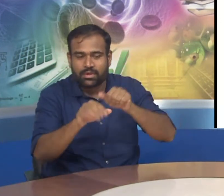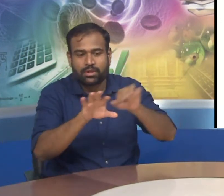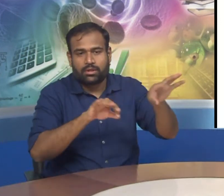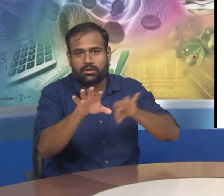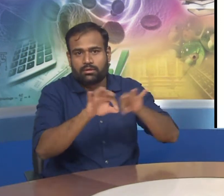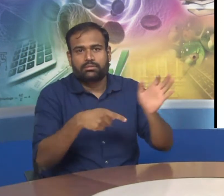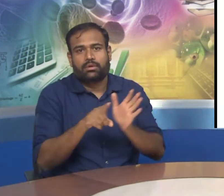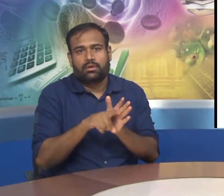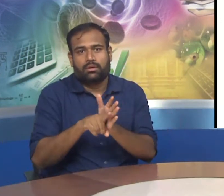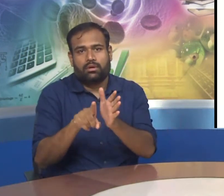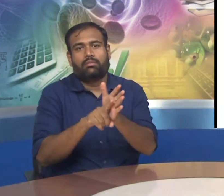consulted.